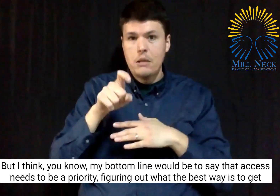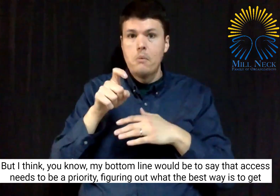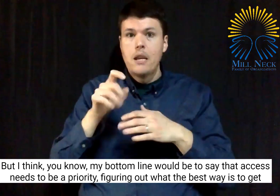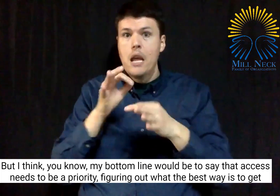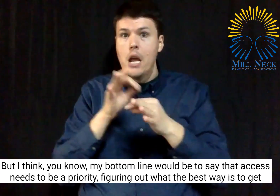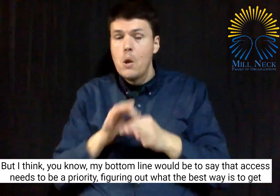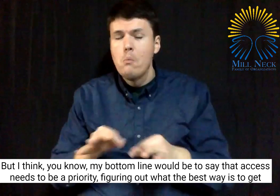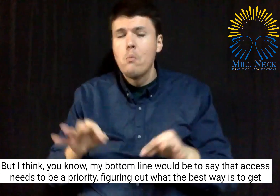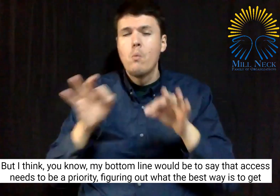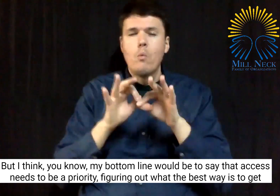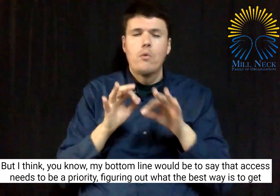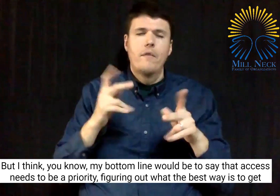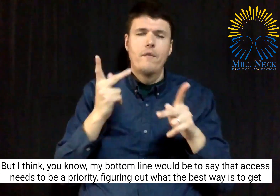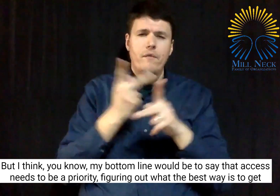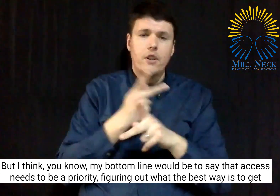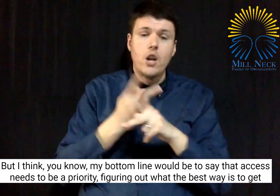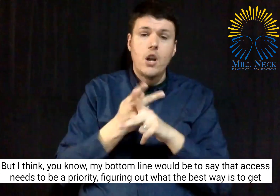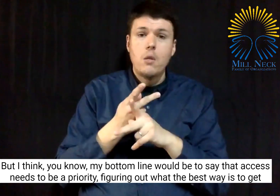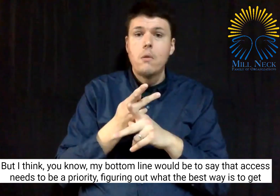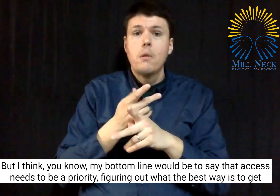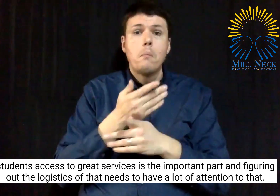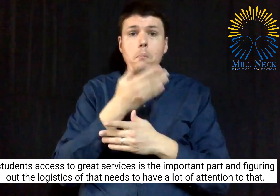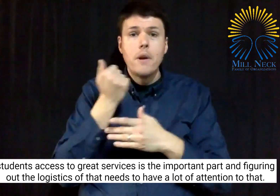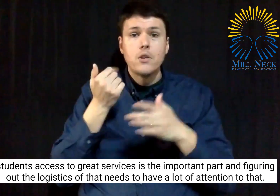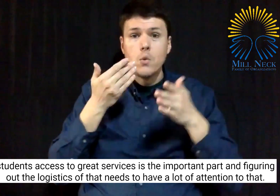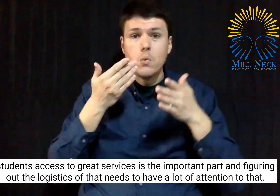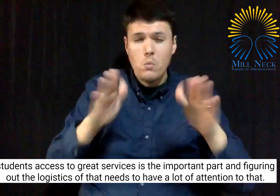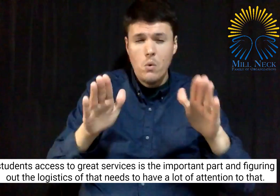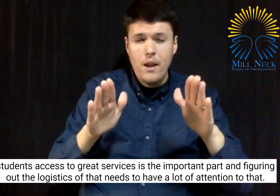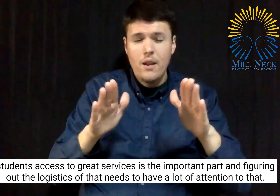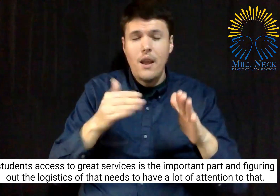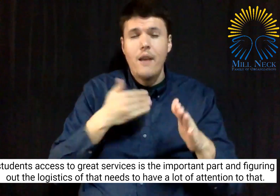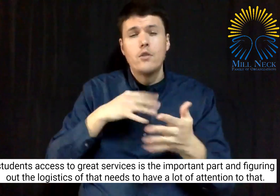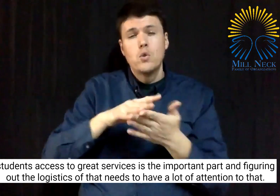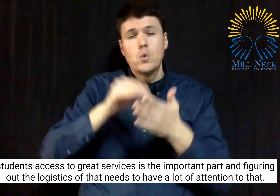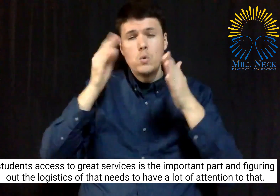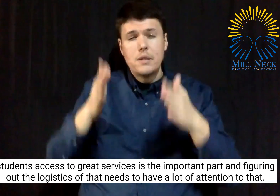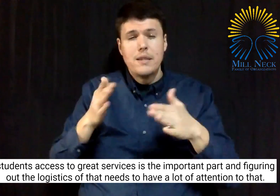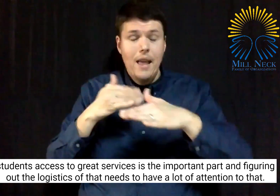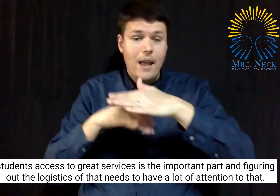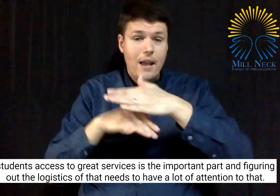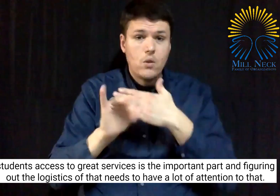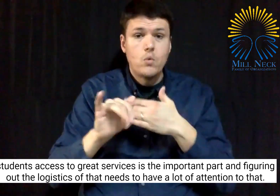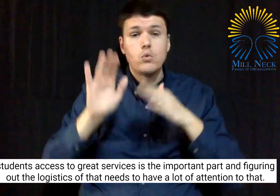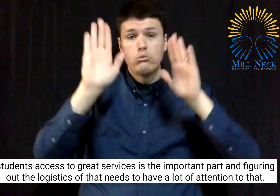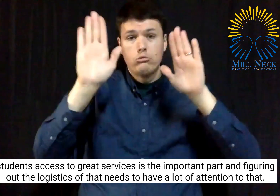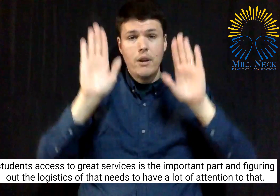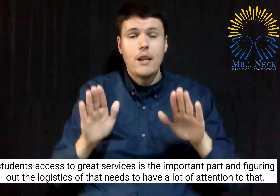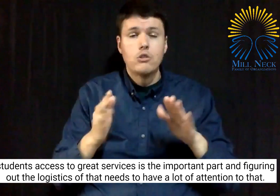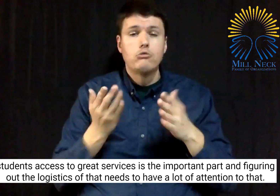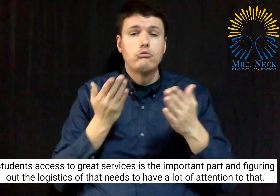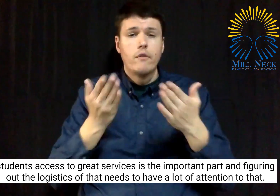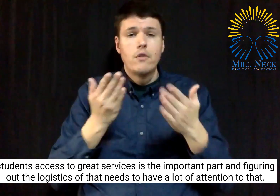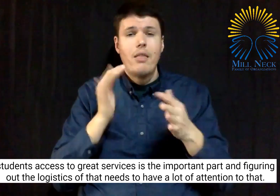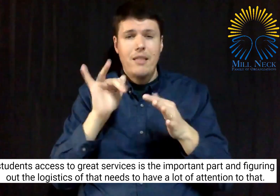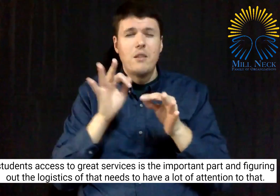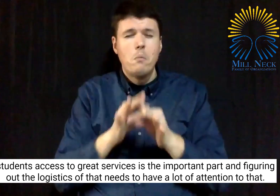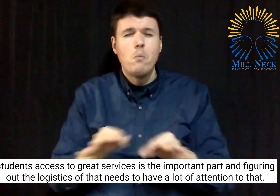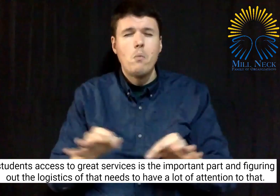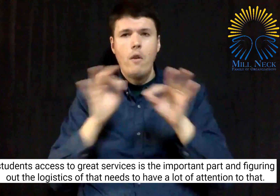out what the best way is to get students access to great services is the important part, and figuring out the logistics of that needs to have